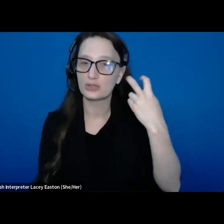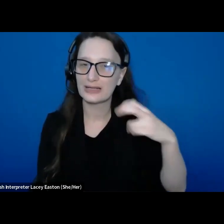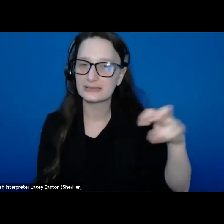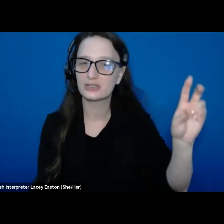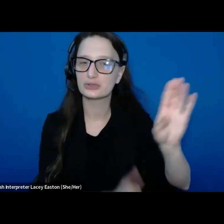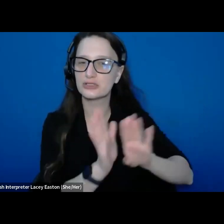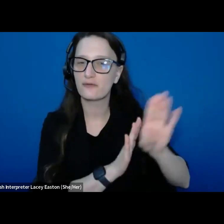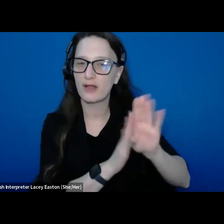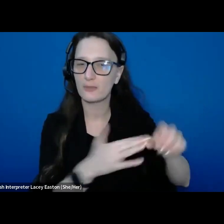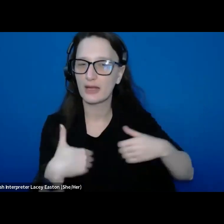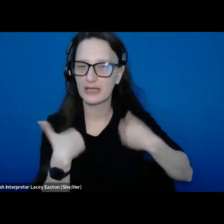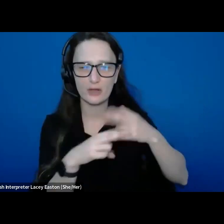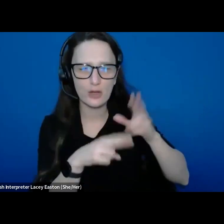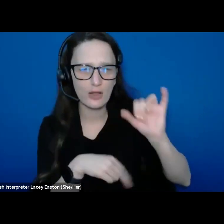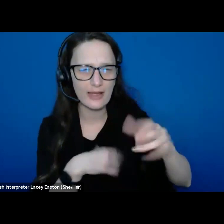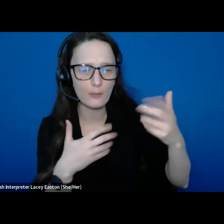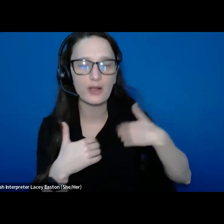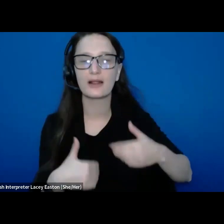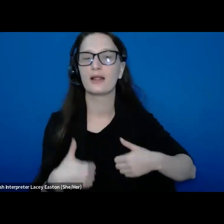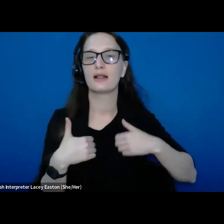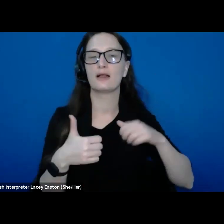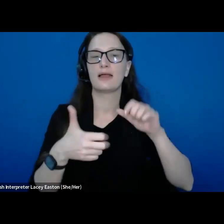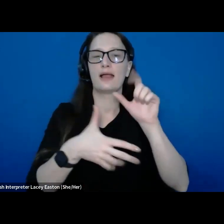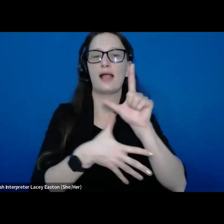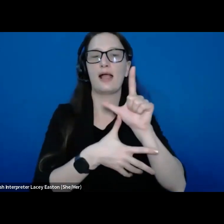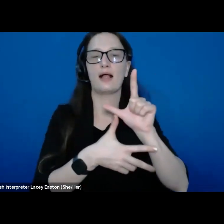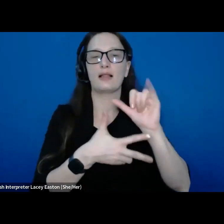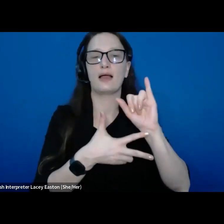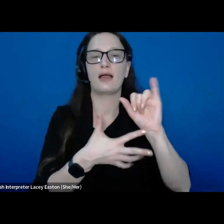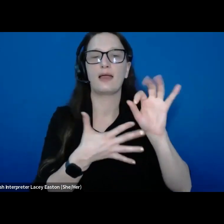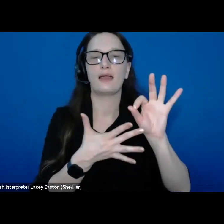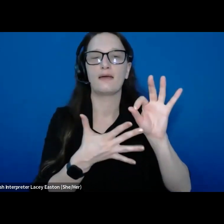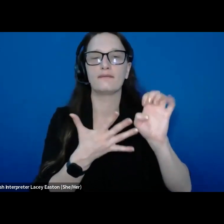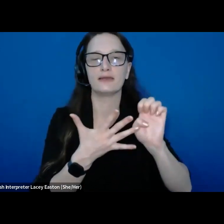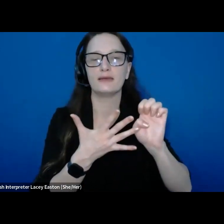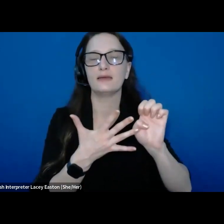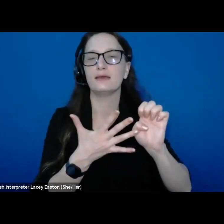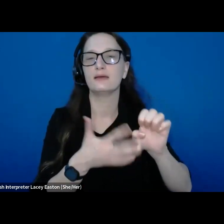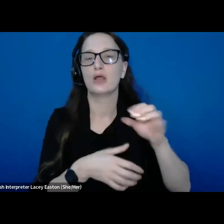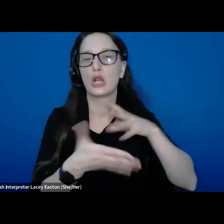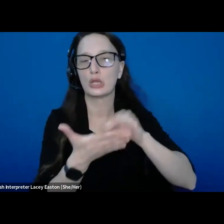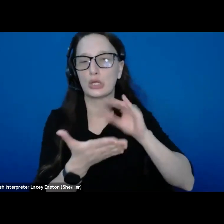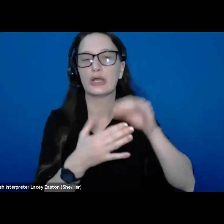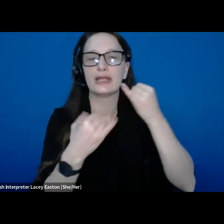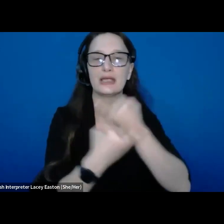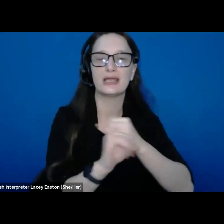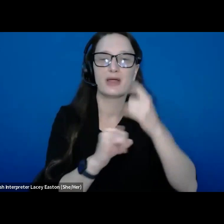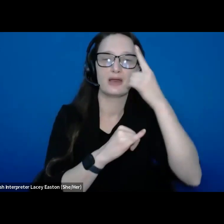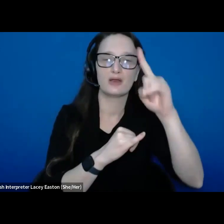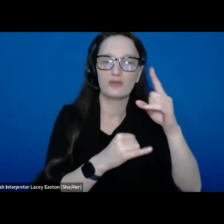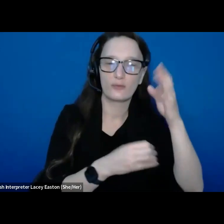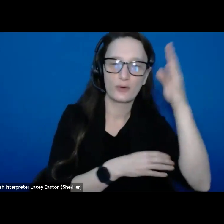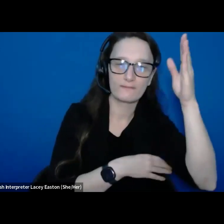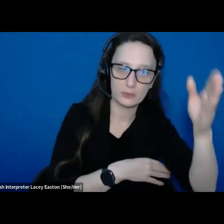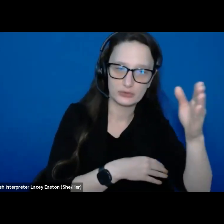life project? Life, learning independence for future. Life program. There we go. Life program. not the life project, the life program. So for the